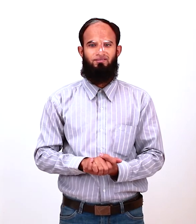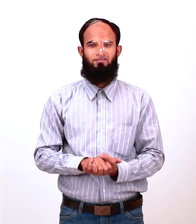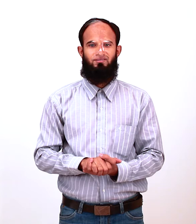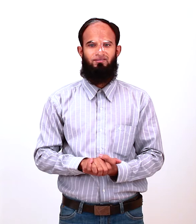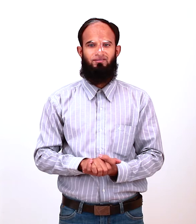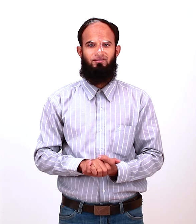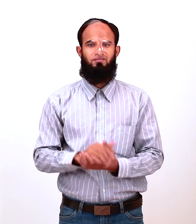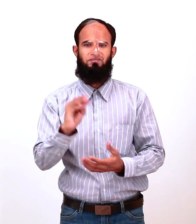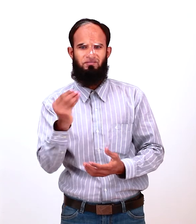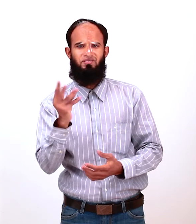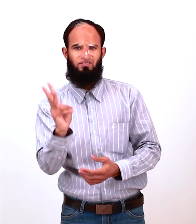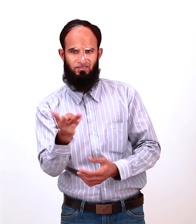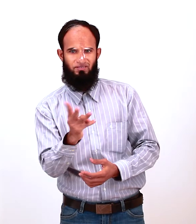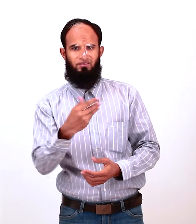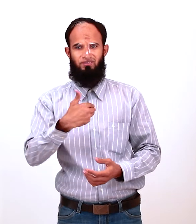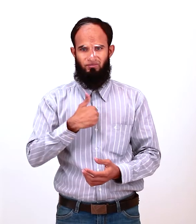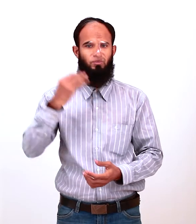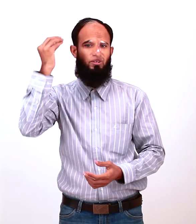A few things to remember.